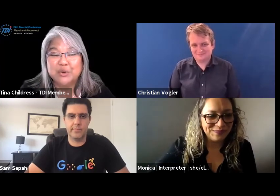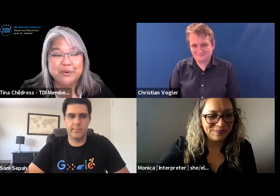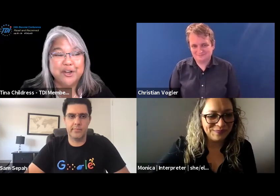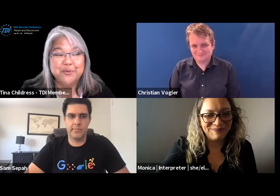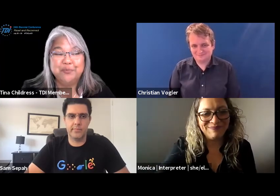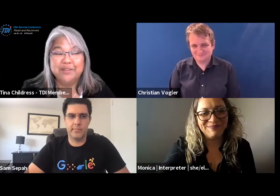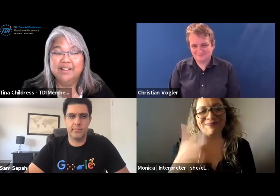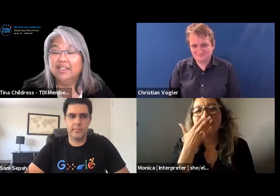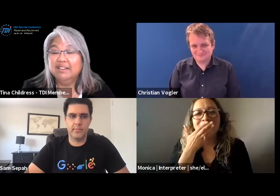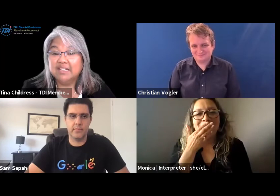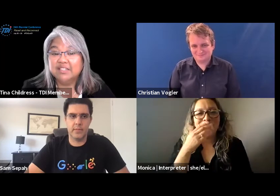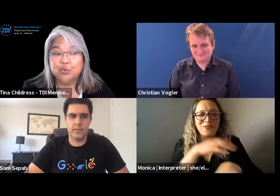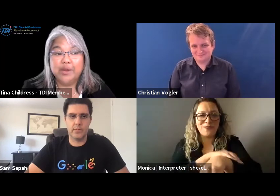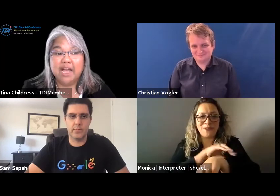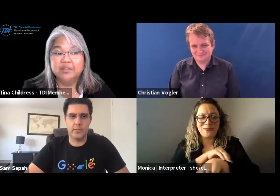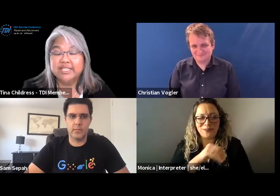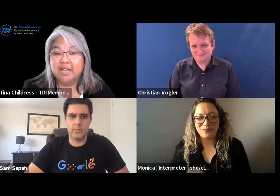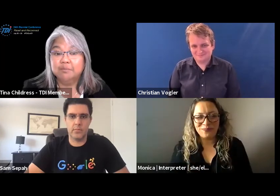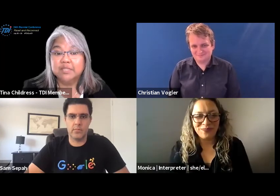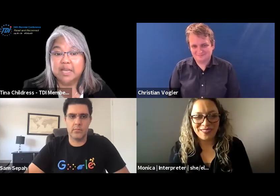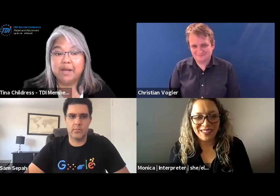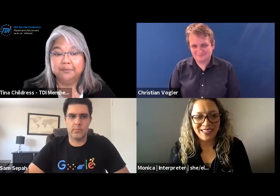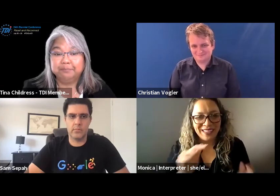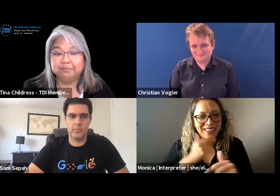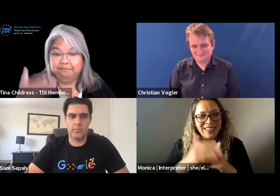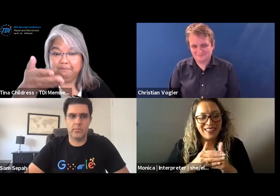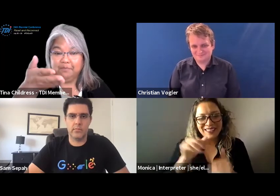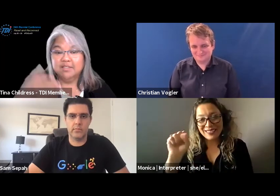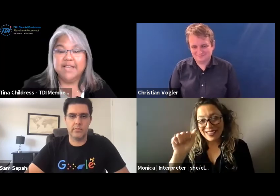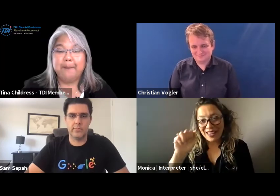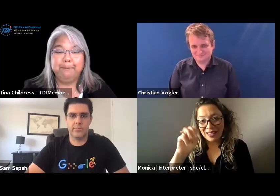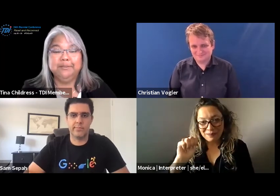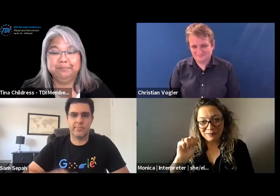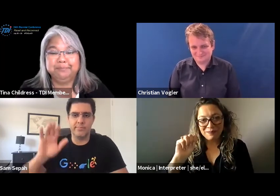Thanks, Roberto. Next, we have Sam Sepah. Sam.